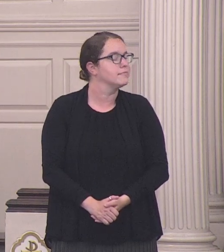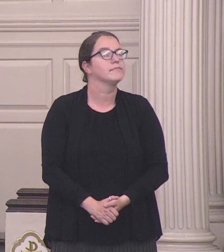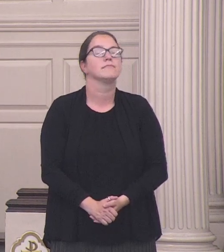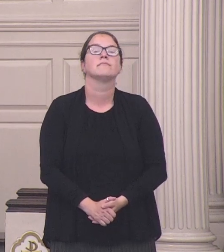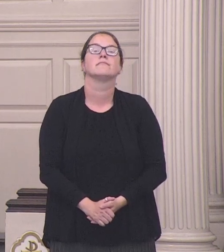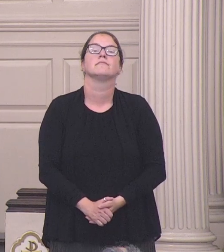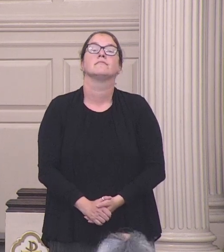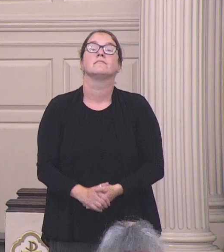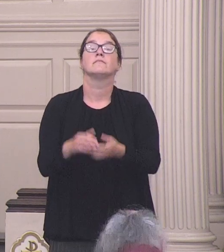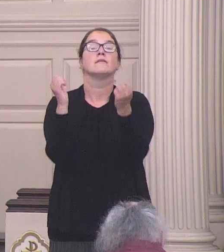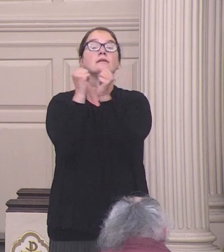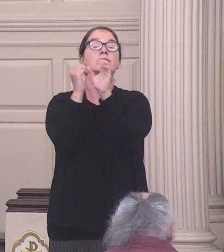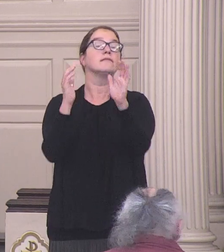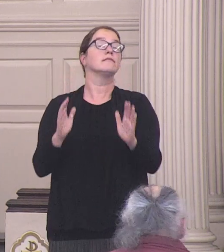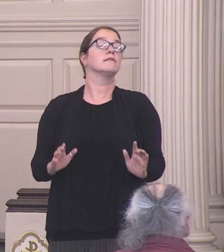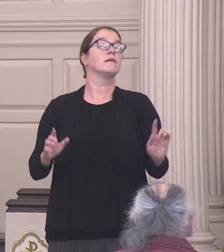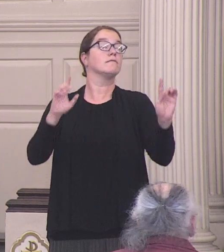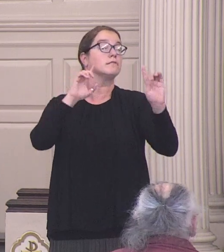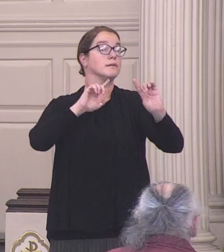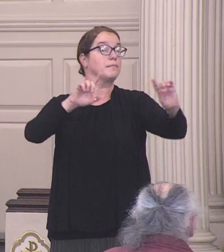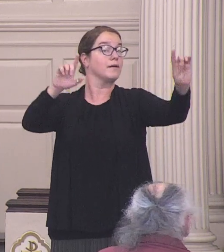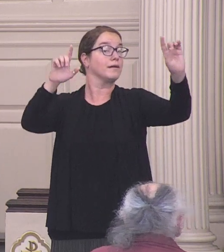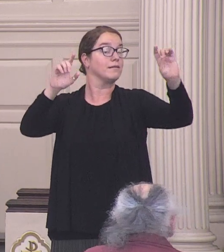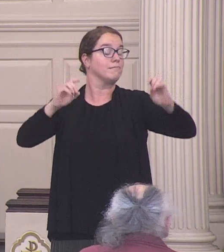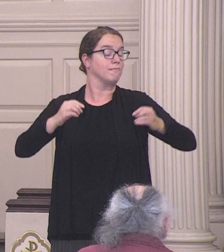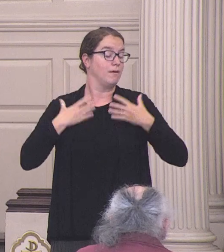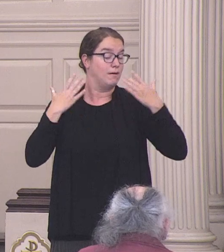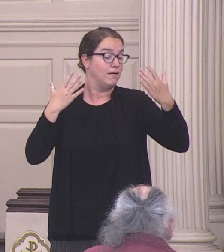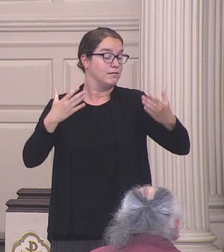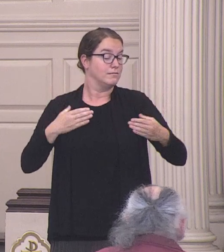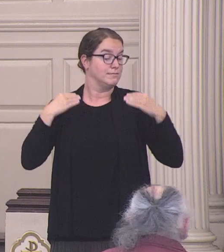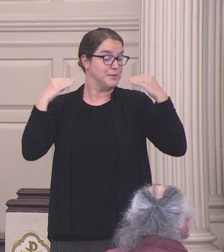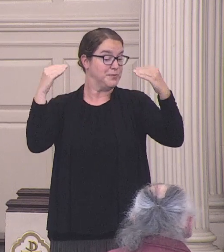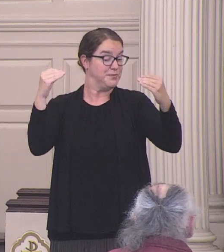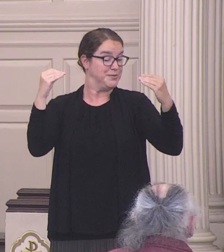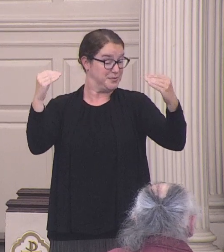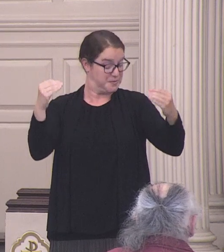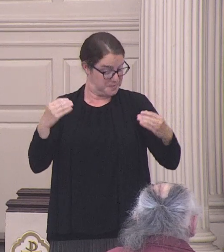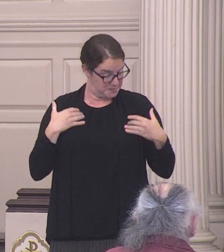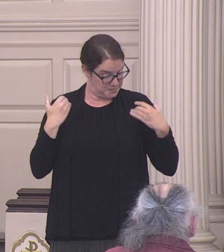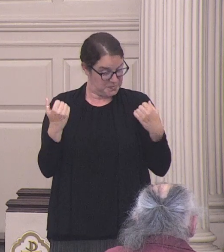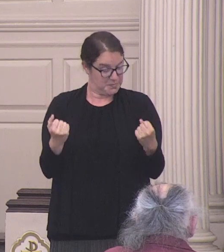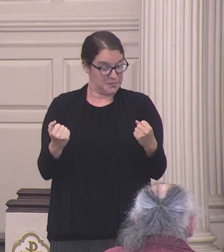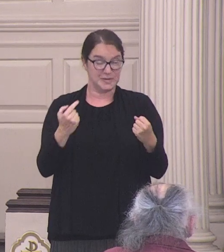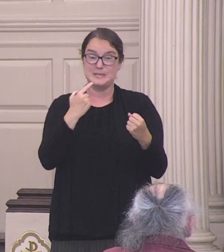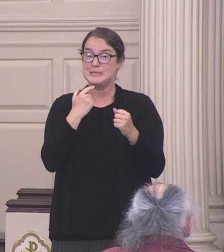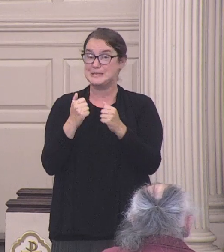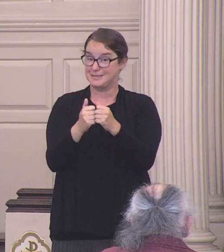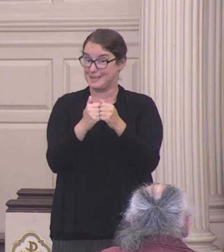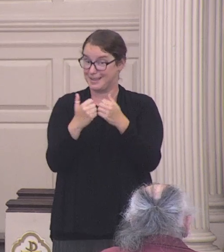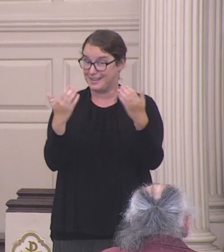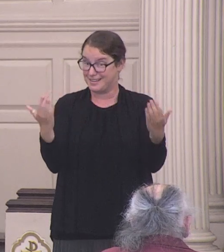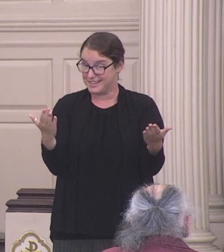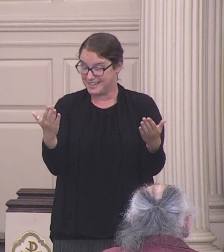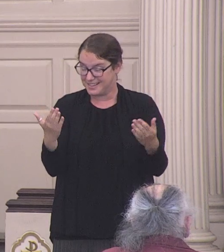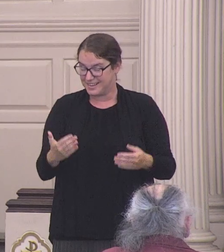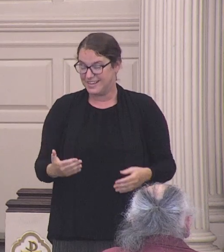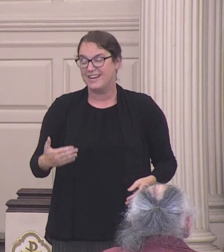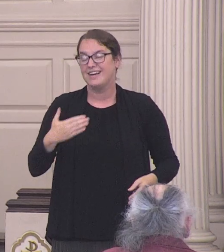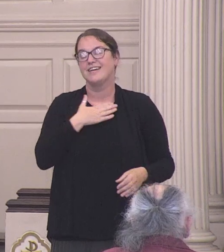At the Savior's command and formed by divine teaching, we dare to